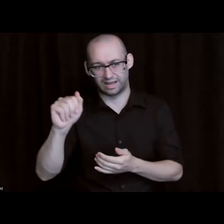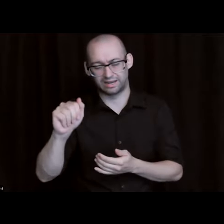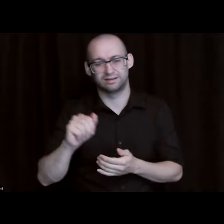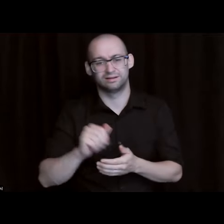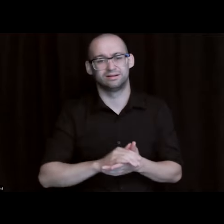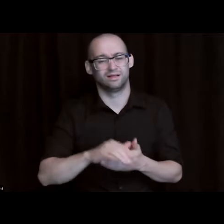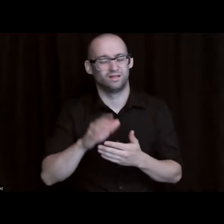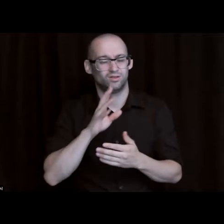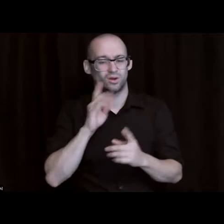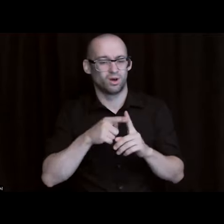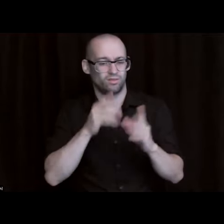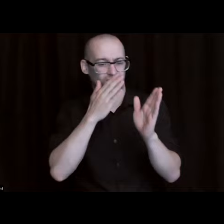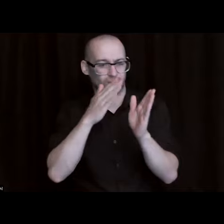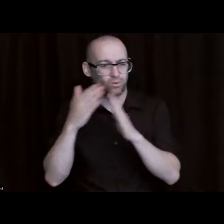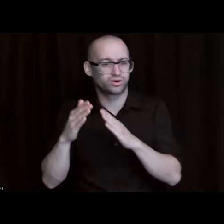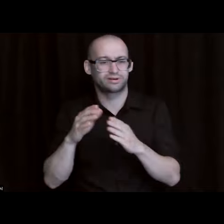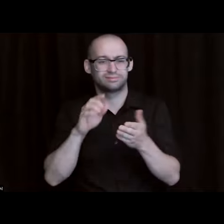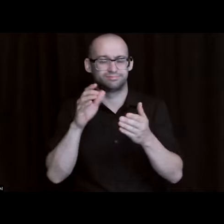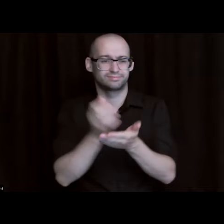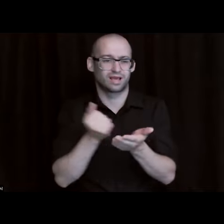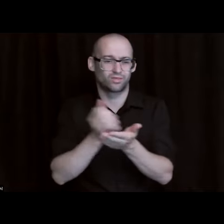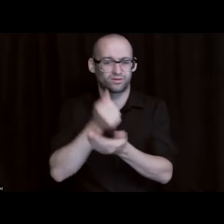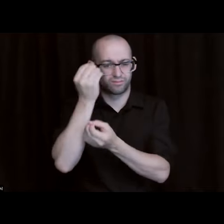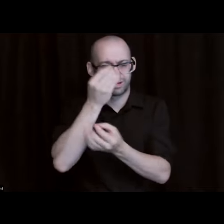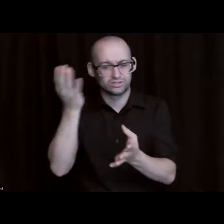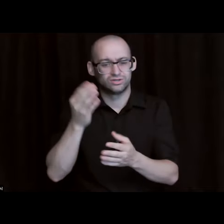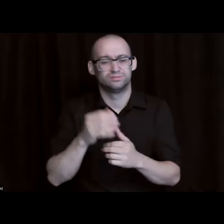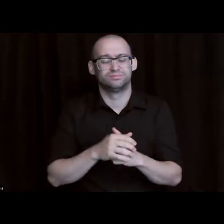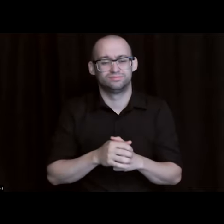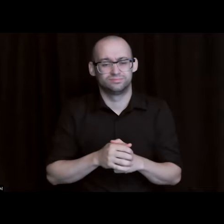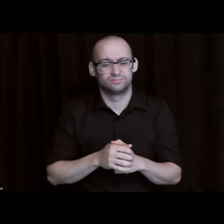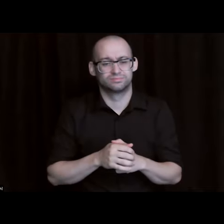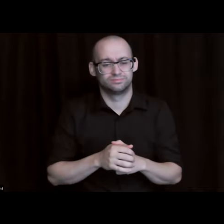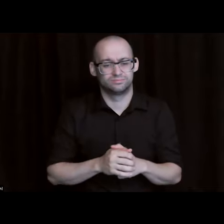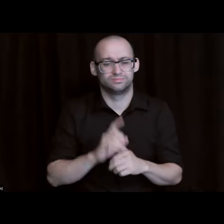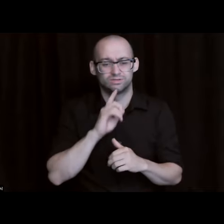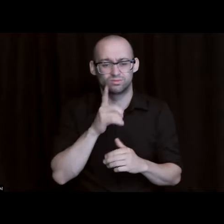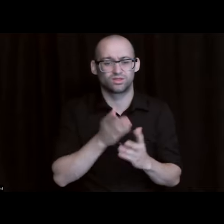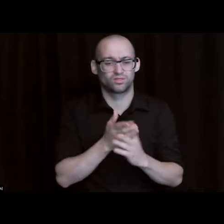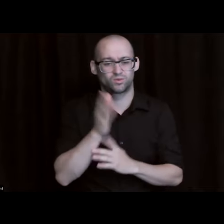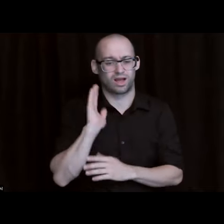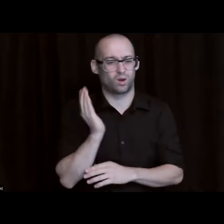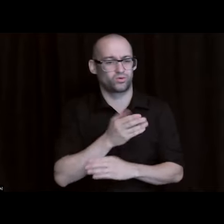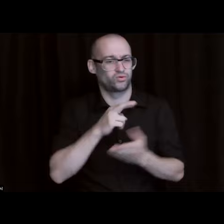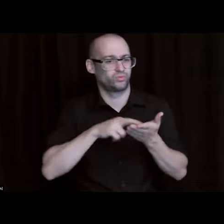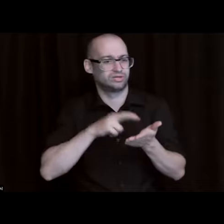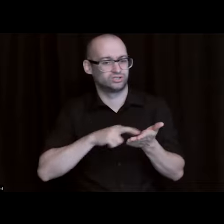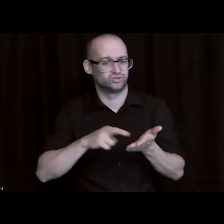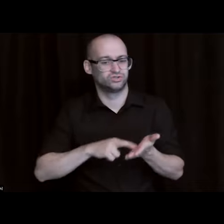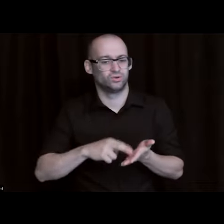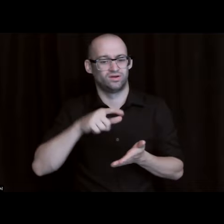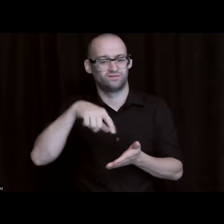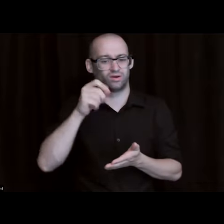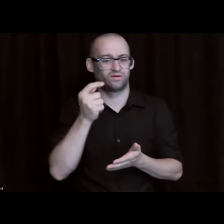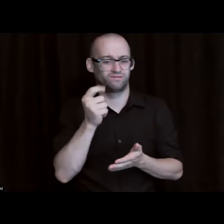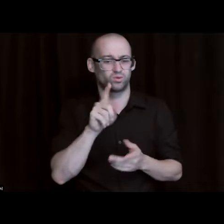meetings to gather data directly from participants and residents of Orange County. And actually through our research study, we've had a few questions where